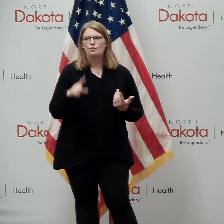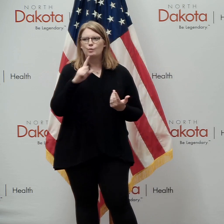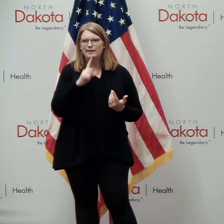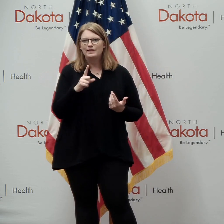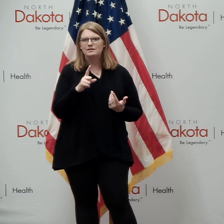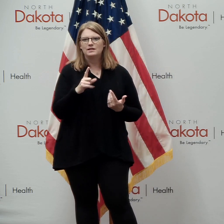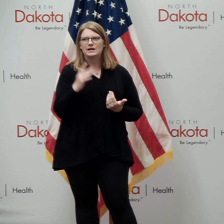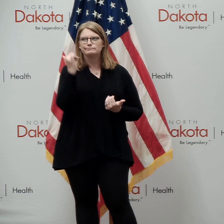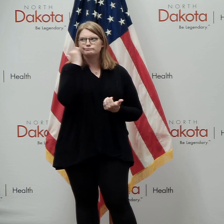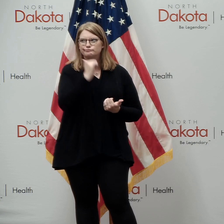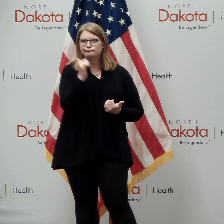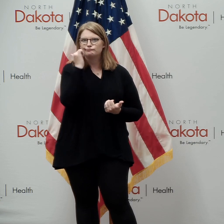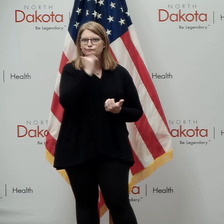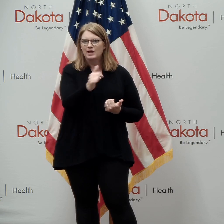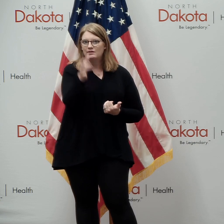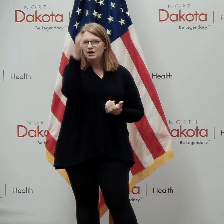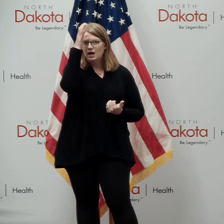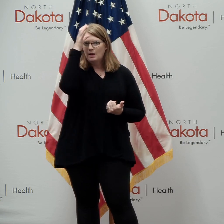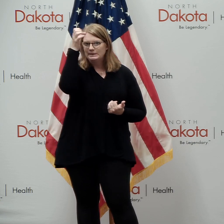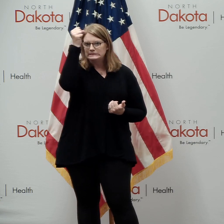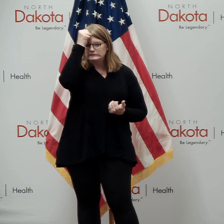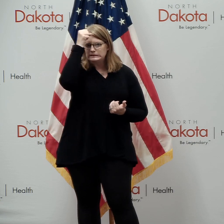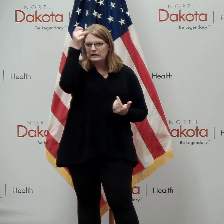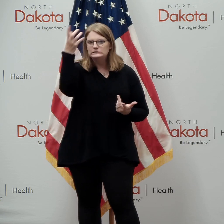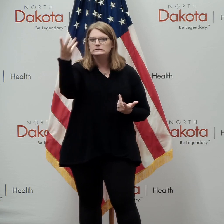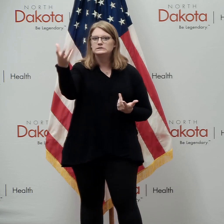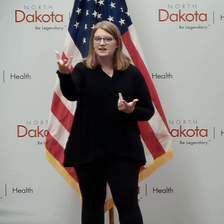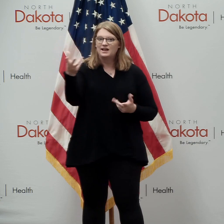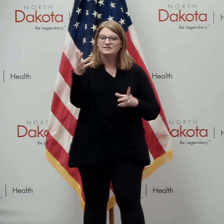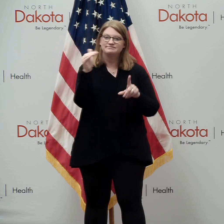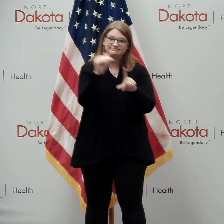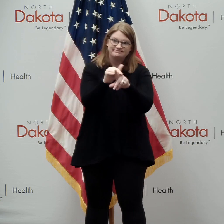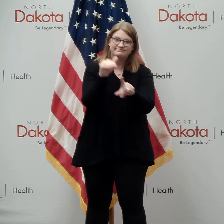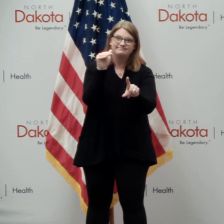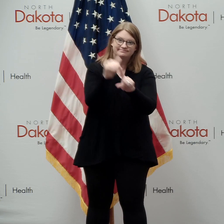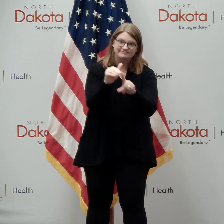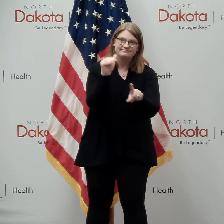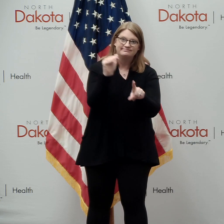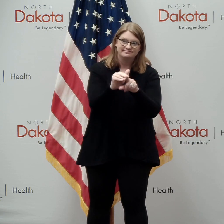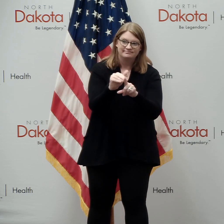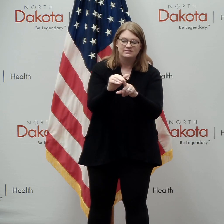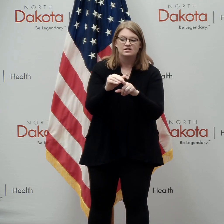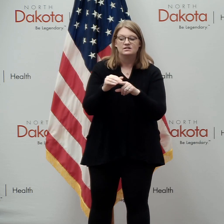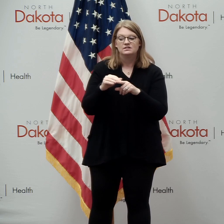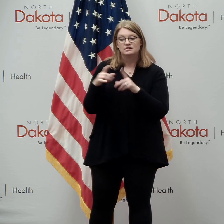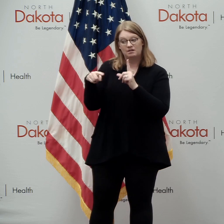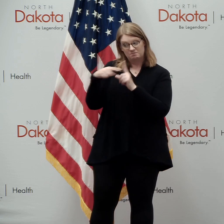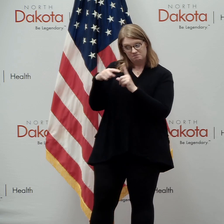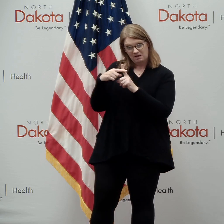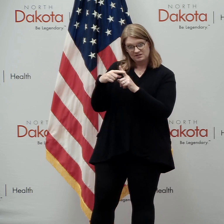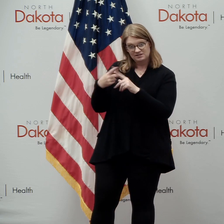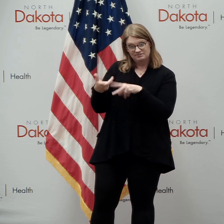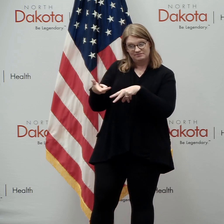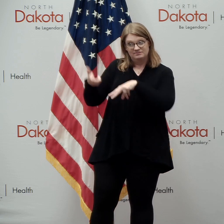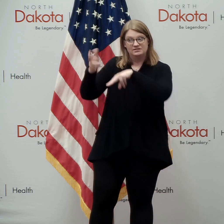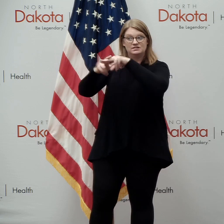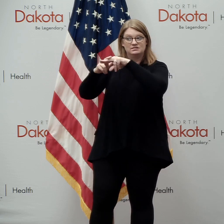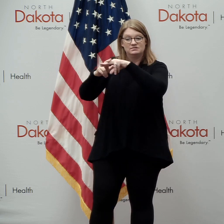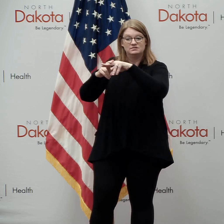common sense, and we're again sort of indicating based on increasing positivity, a high amount of